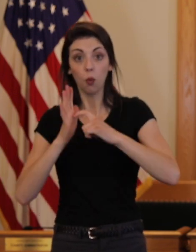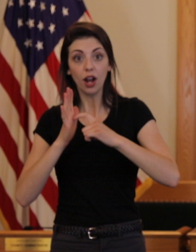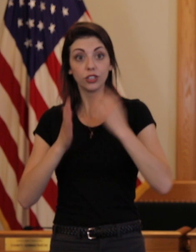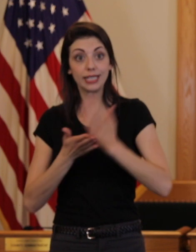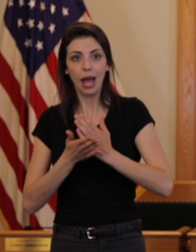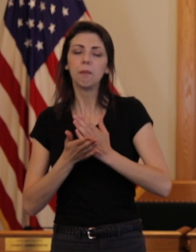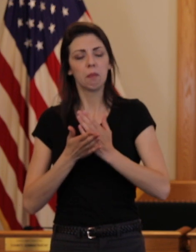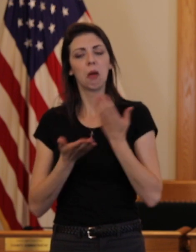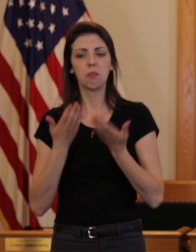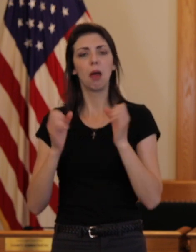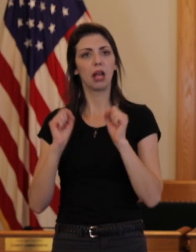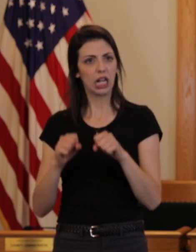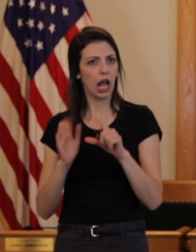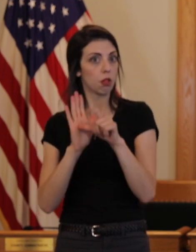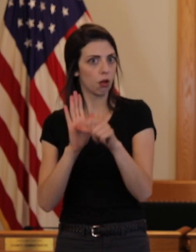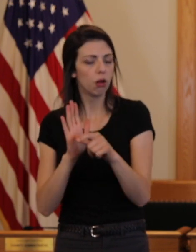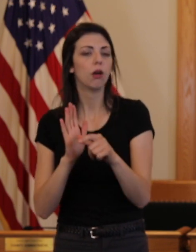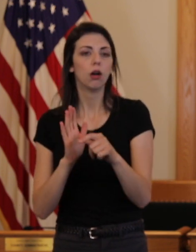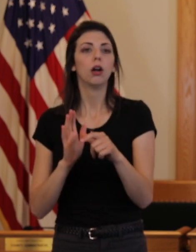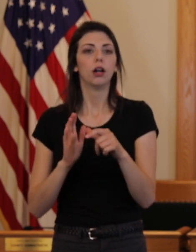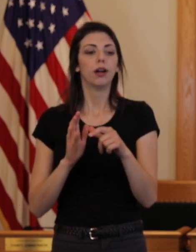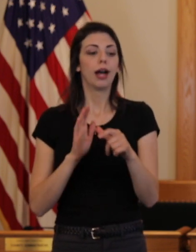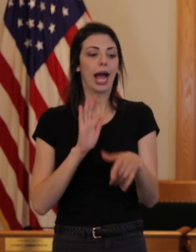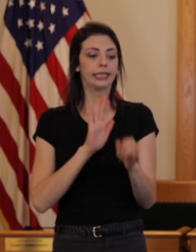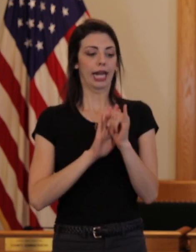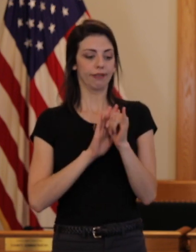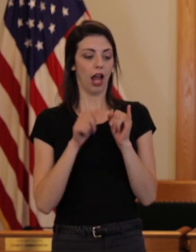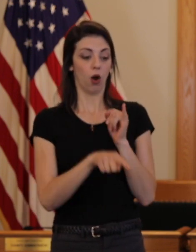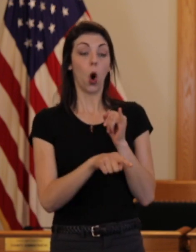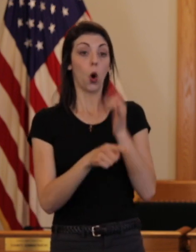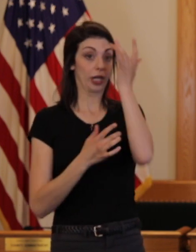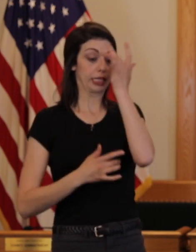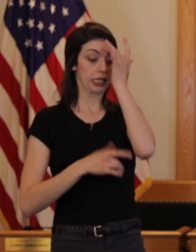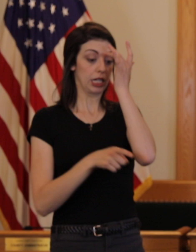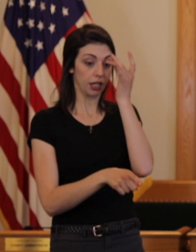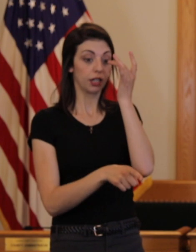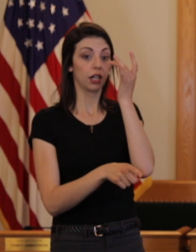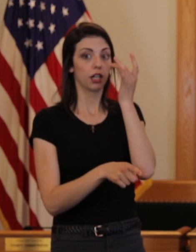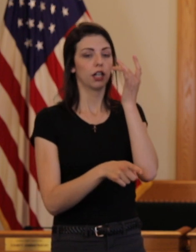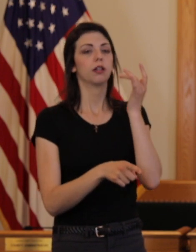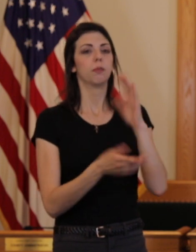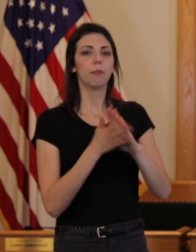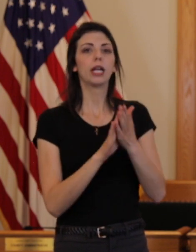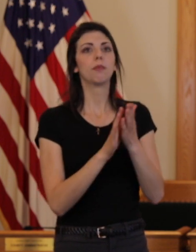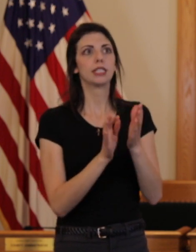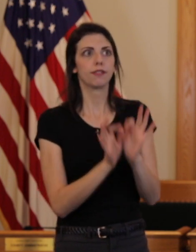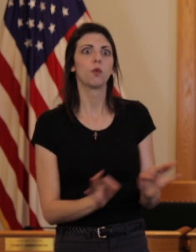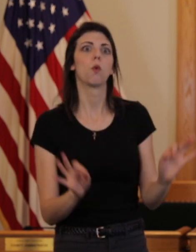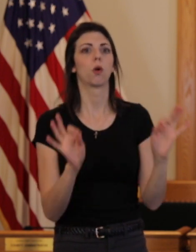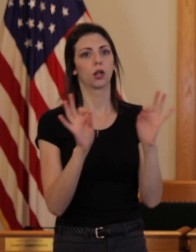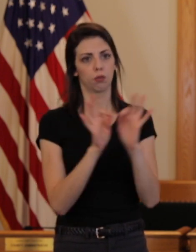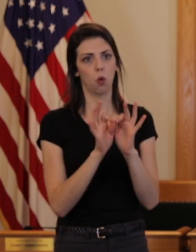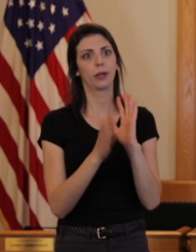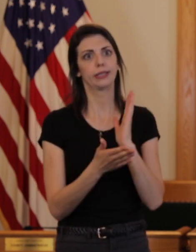relax, the early identification and isolation of those that are infected and informing contacts becomes even more important